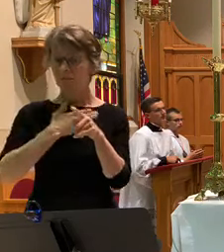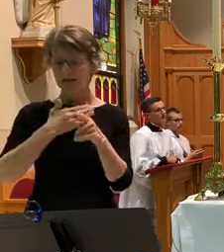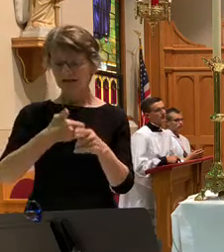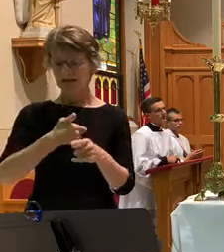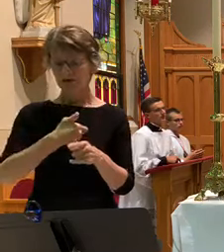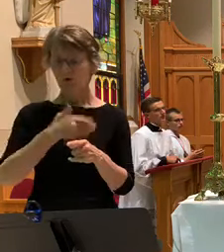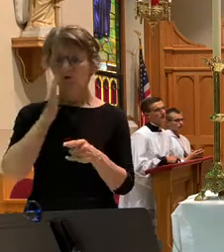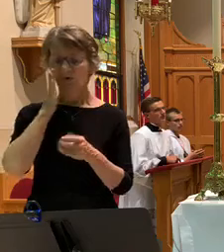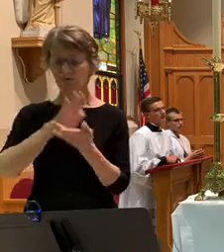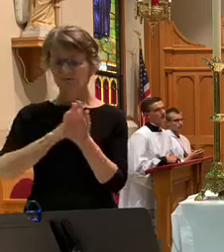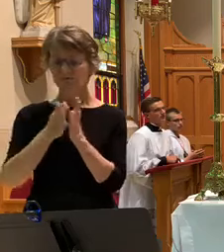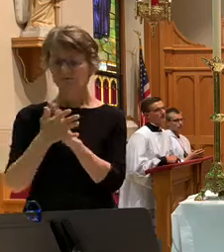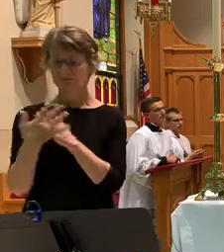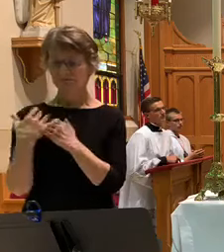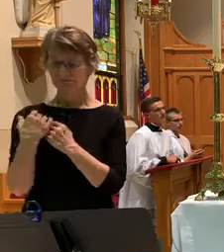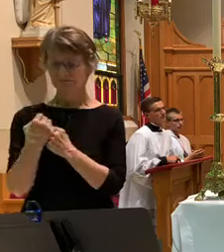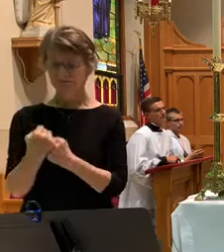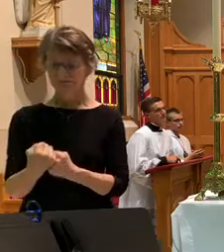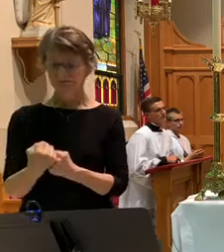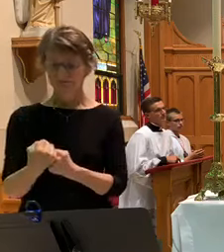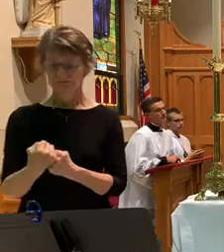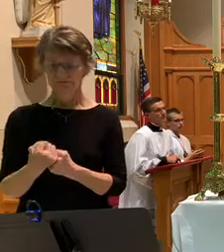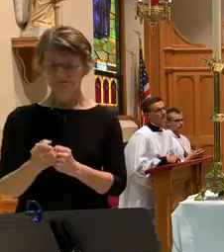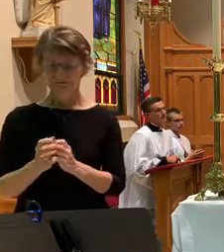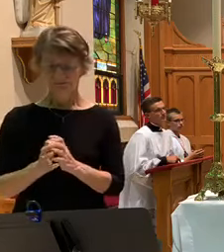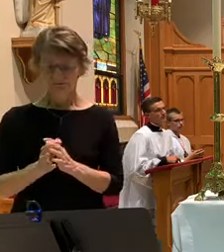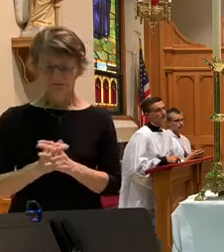my soul shall be healed.